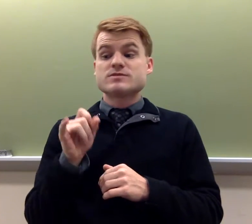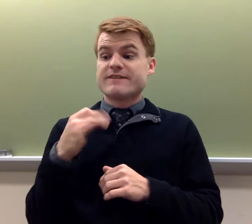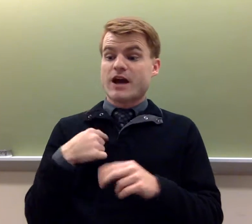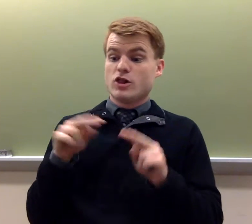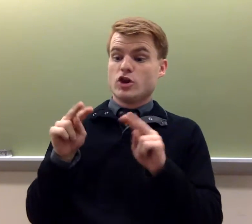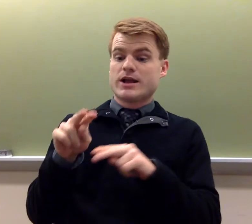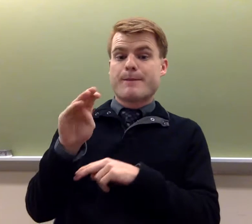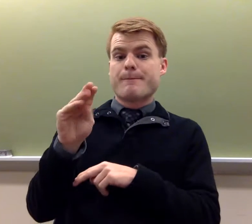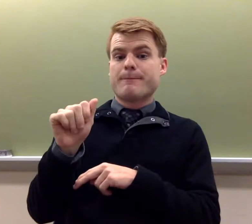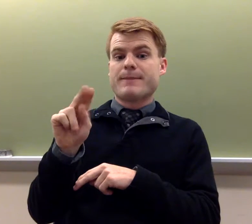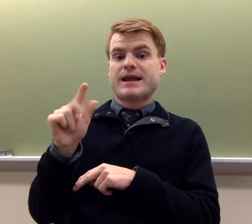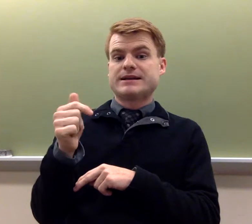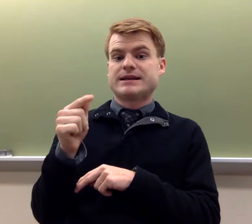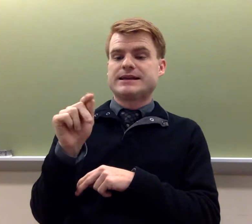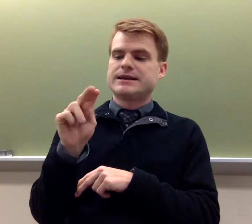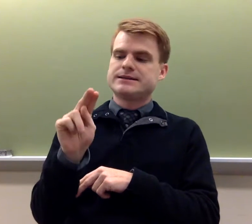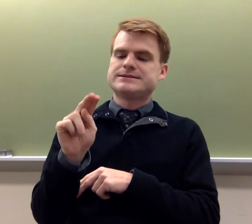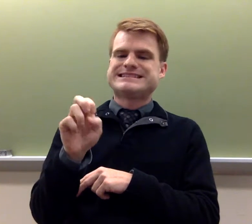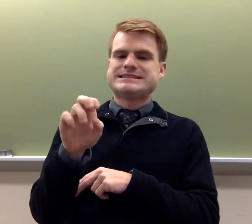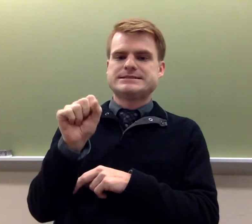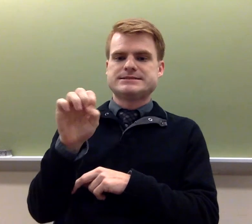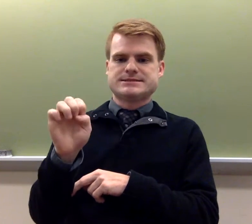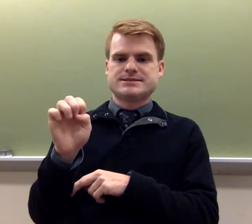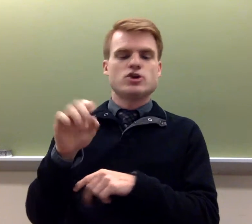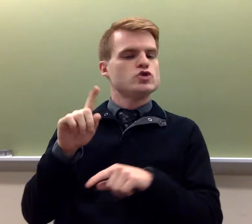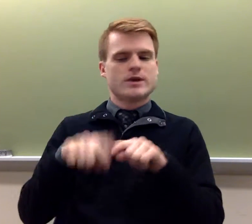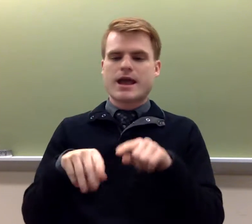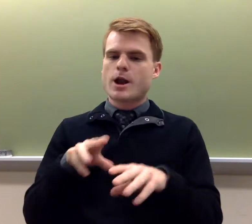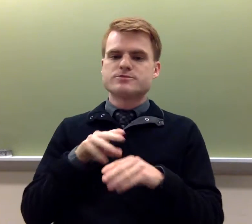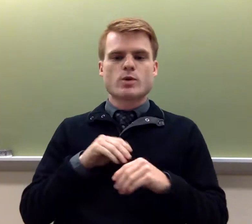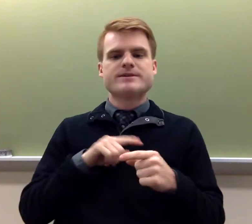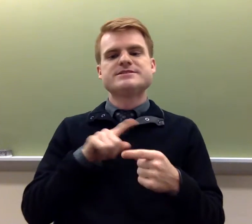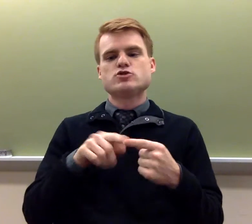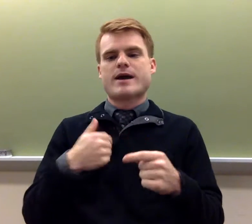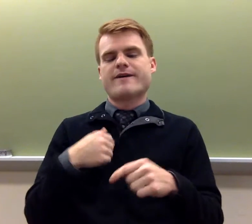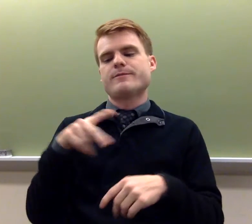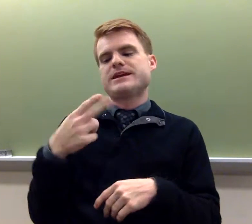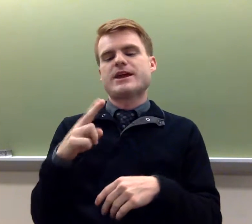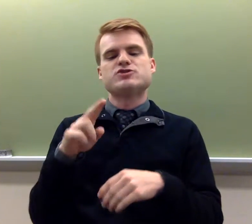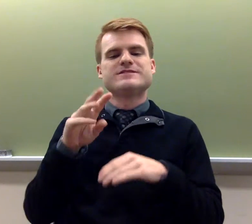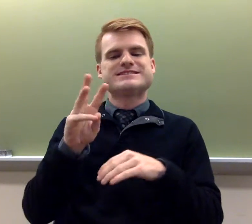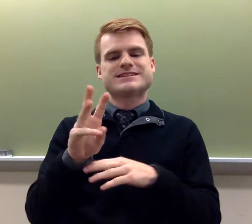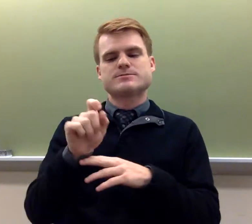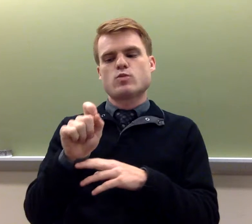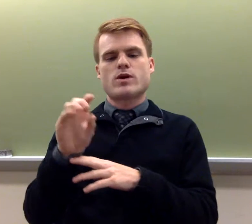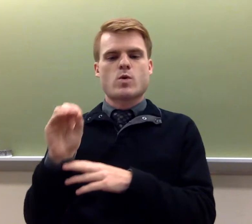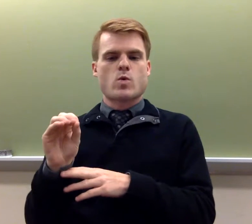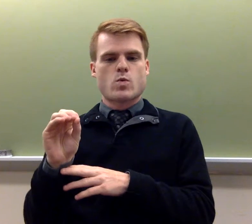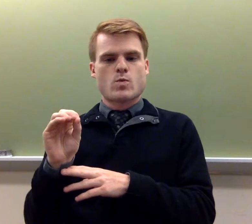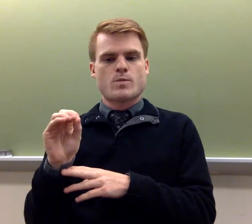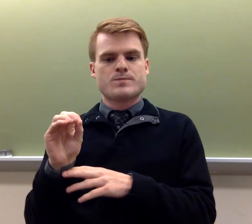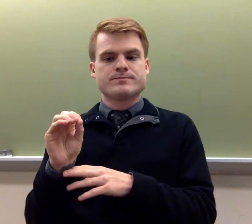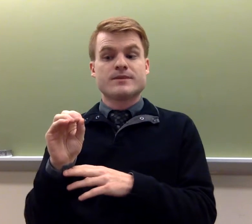manganese, which you can't absorb until you have a pH of 6.0. If you look at eggs and